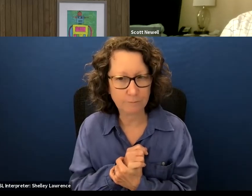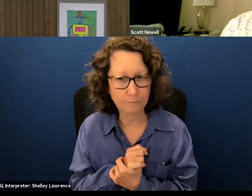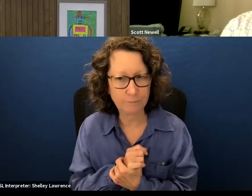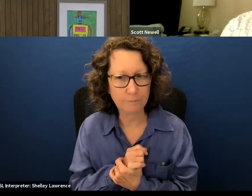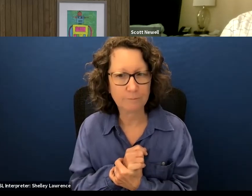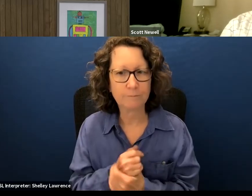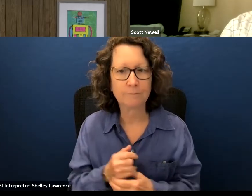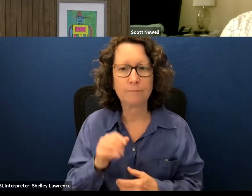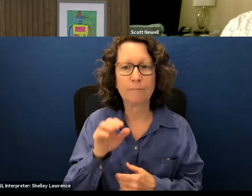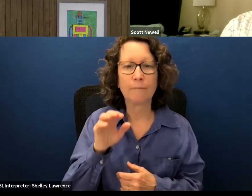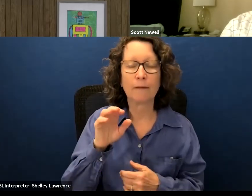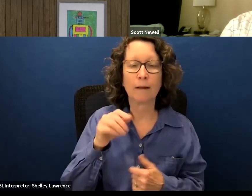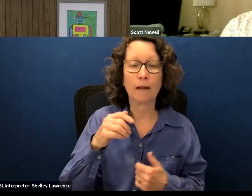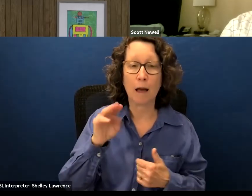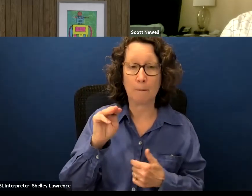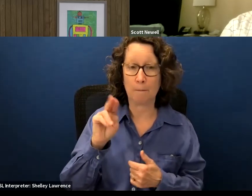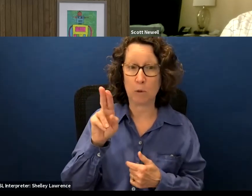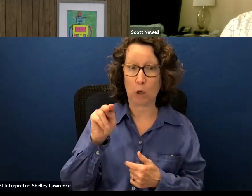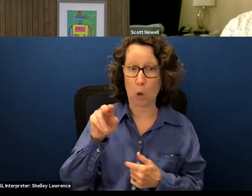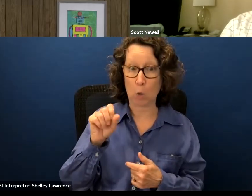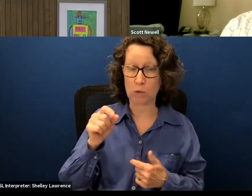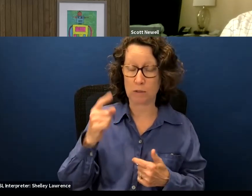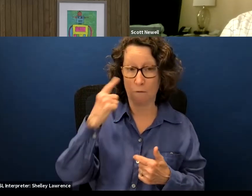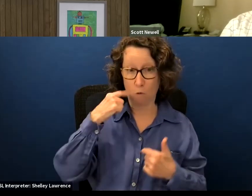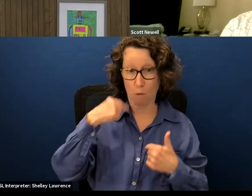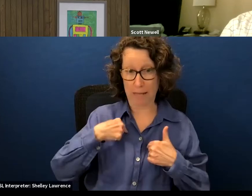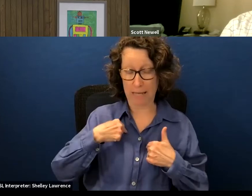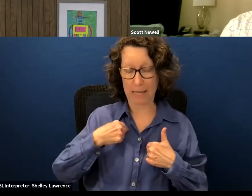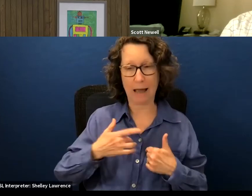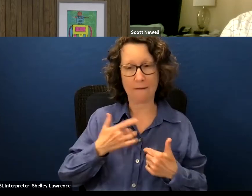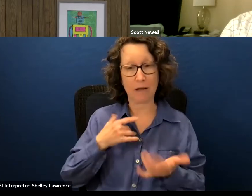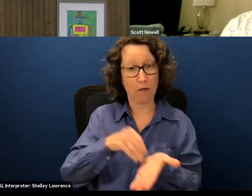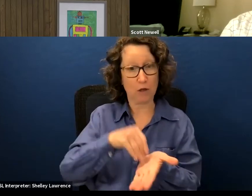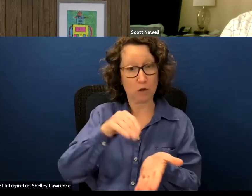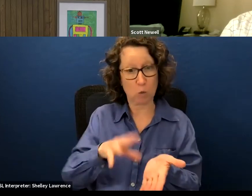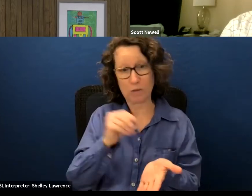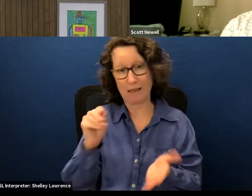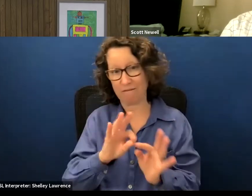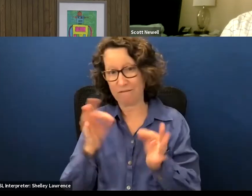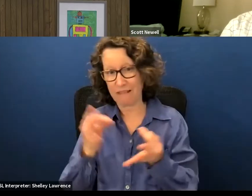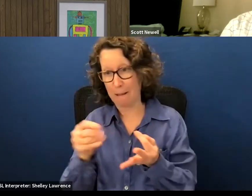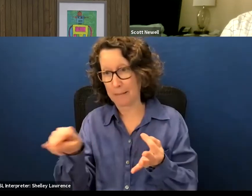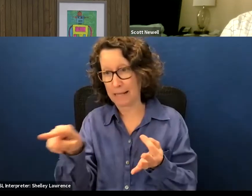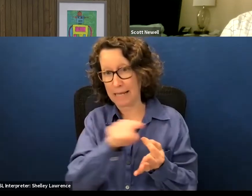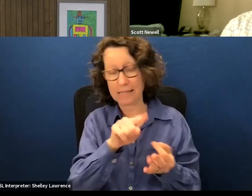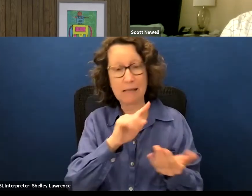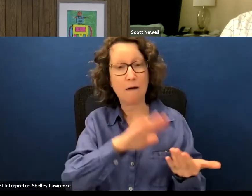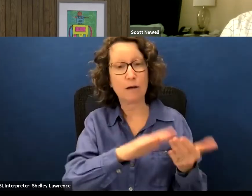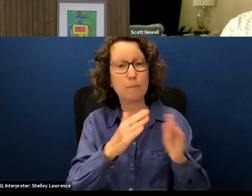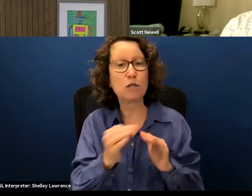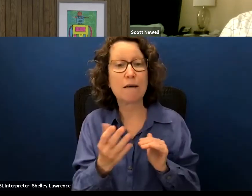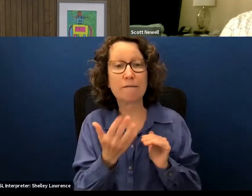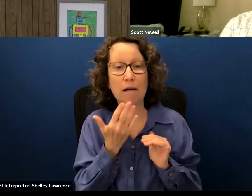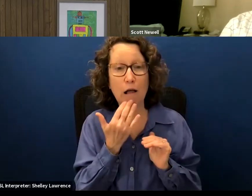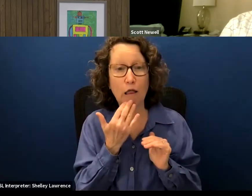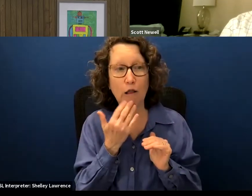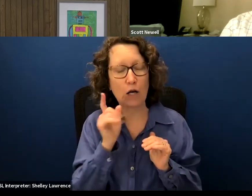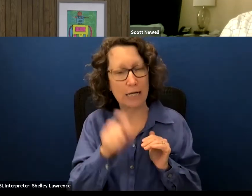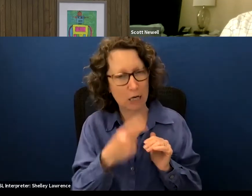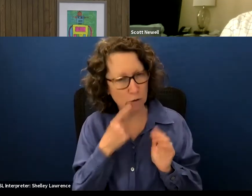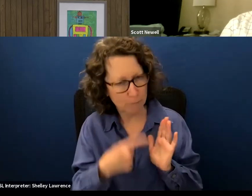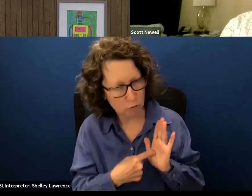And I would like to say on my behalf that I feel that, the students and families of communities of color need